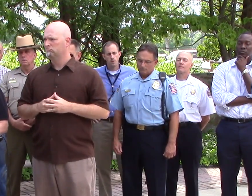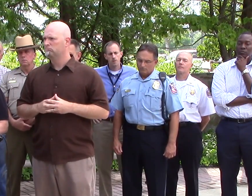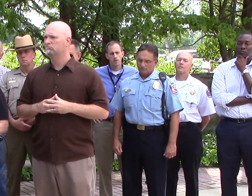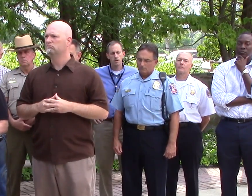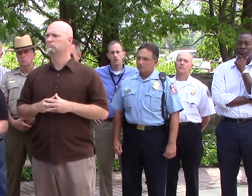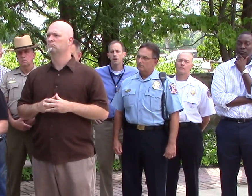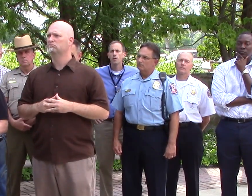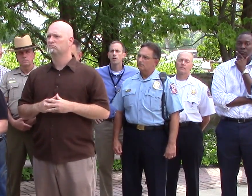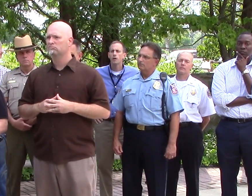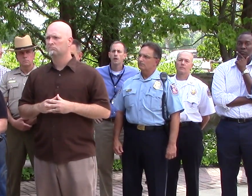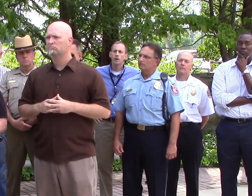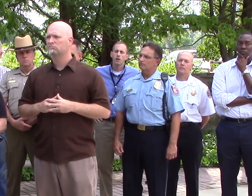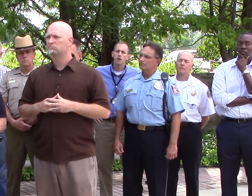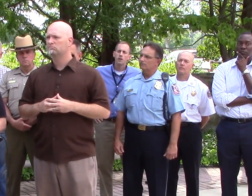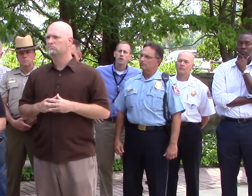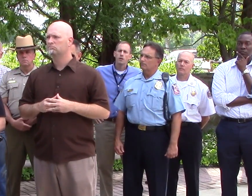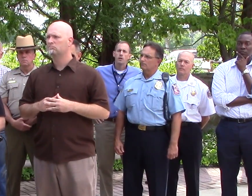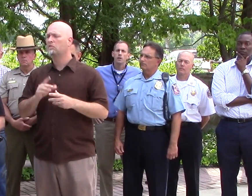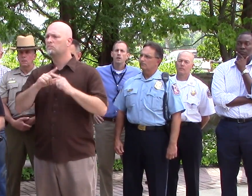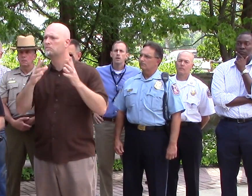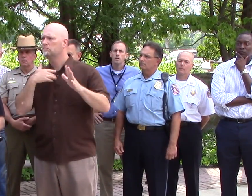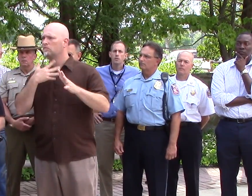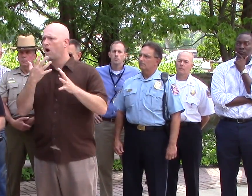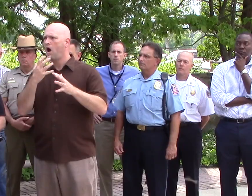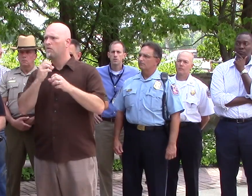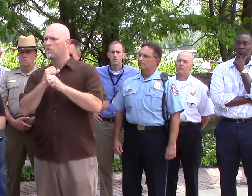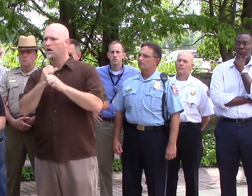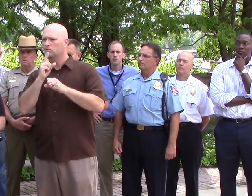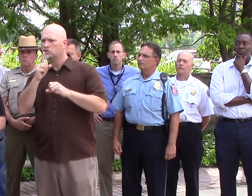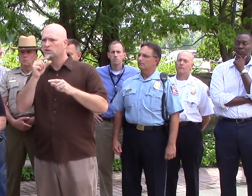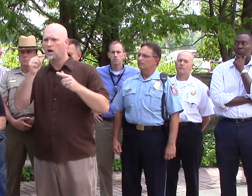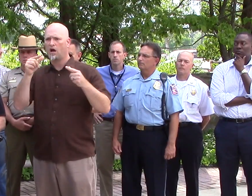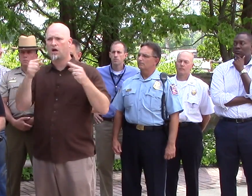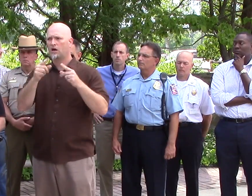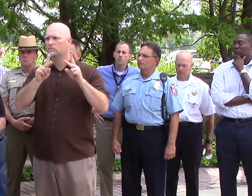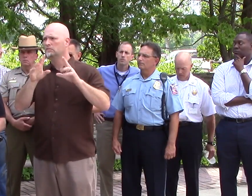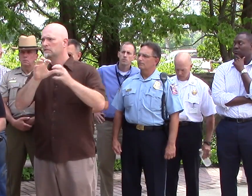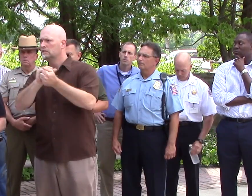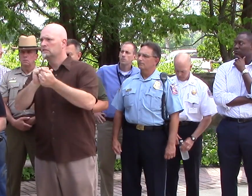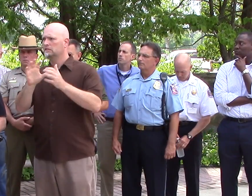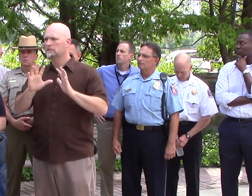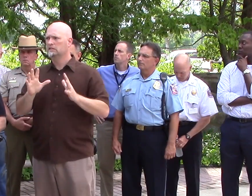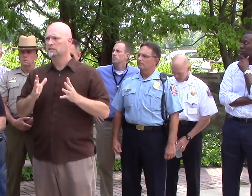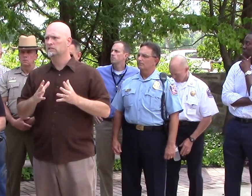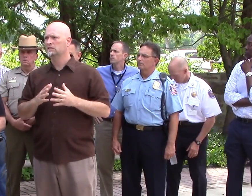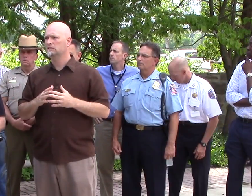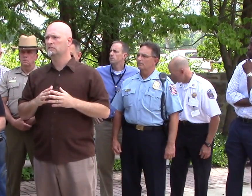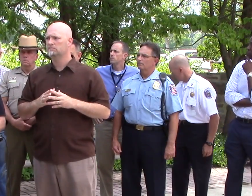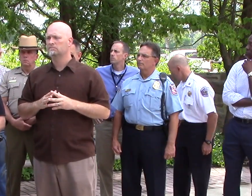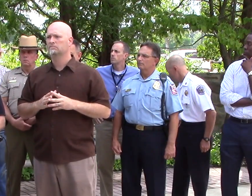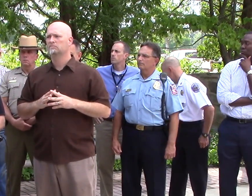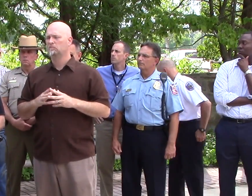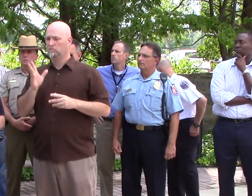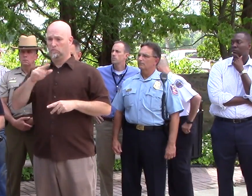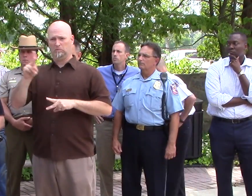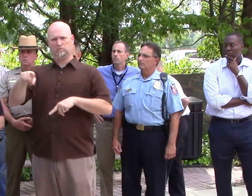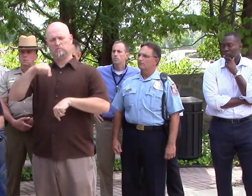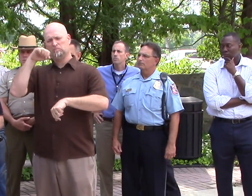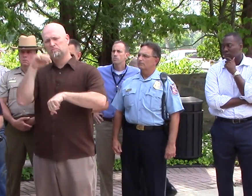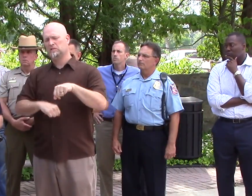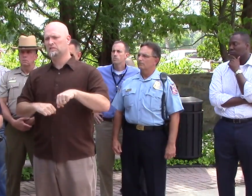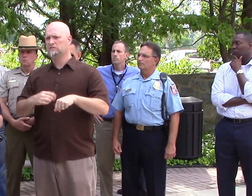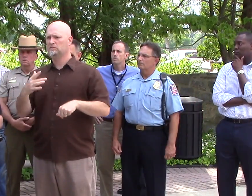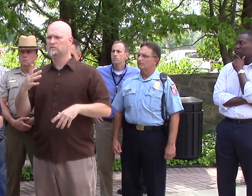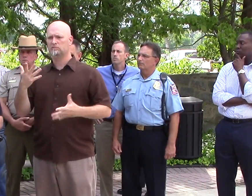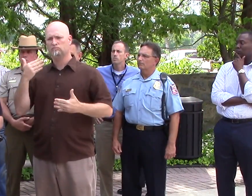them, and they've shown that they have the willpower and the determination to keep on keeping on and to make Ellicott City a vibrant